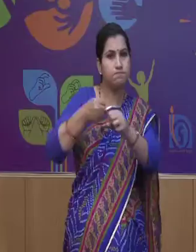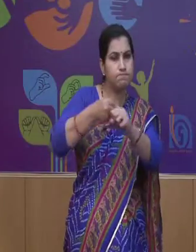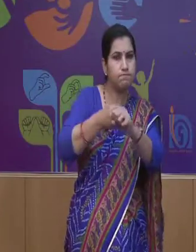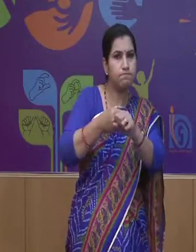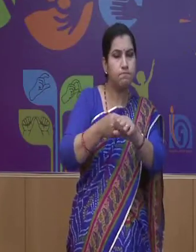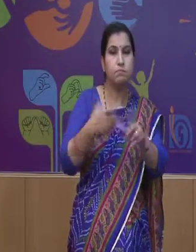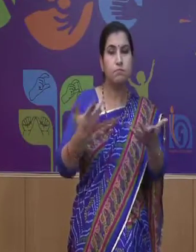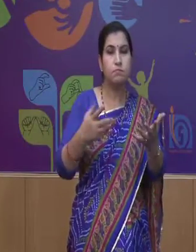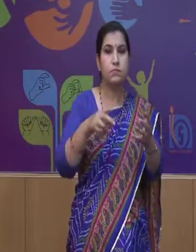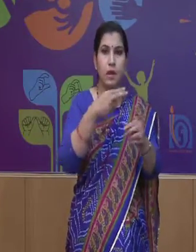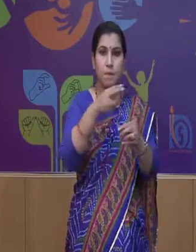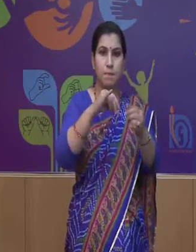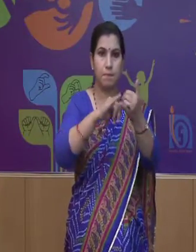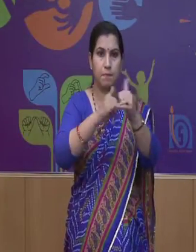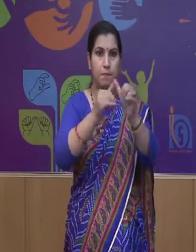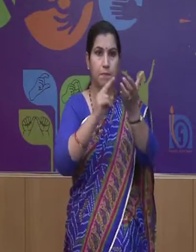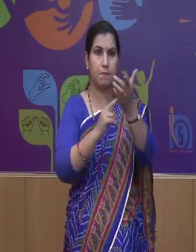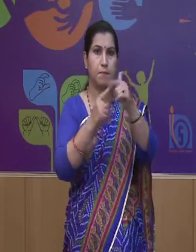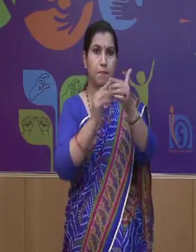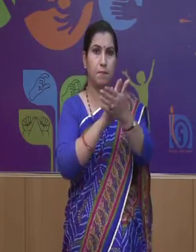like Santhal,